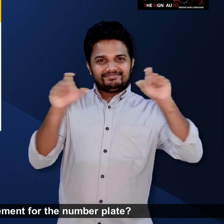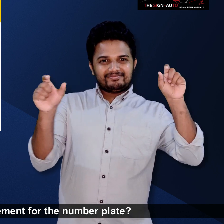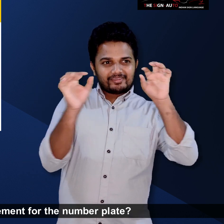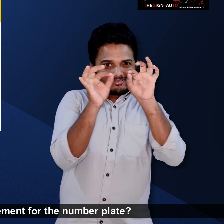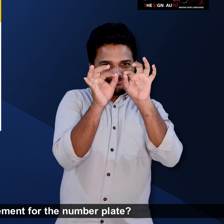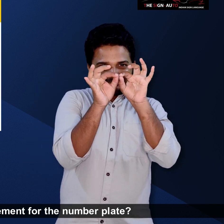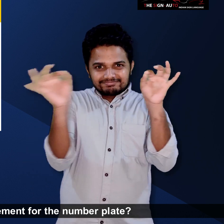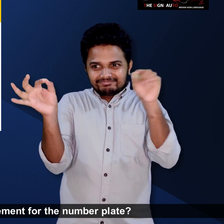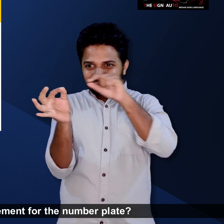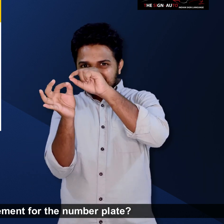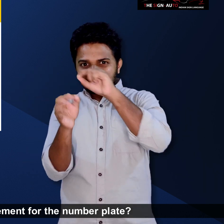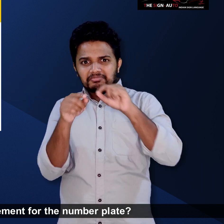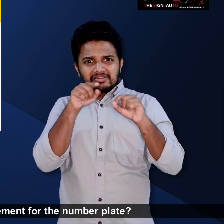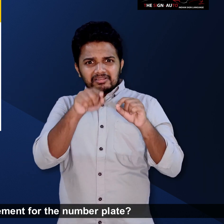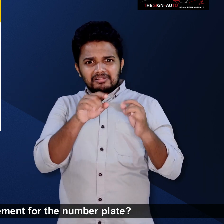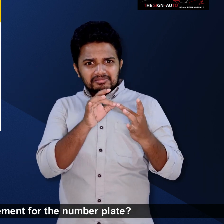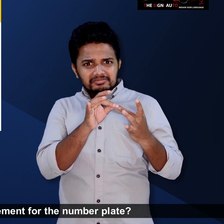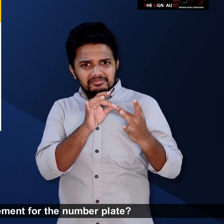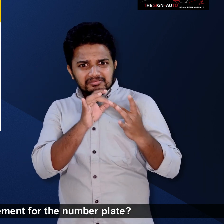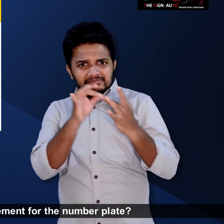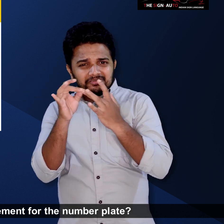is there any specific measurement for the number plate